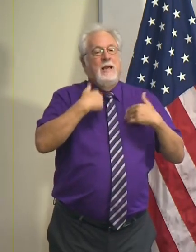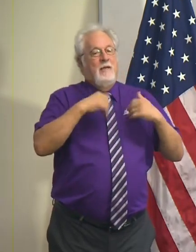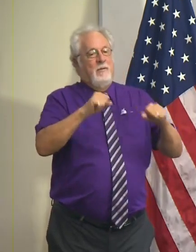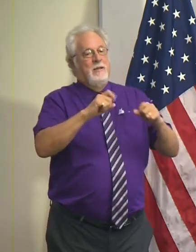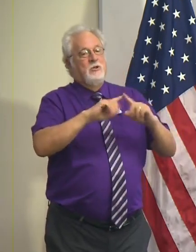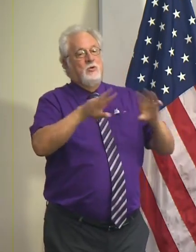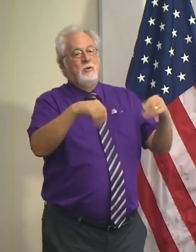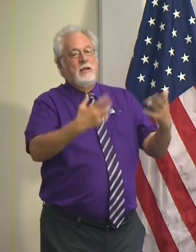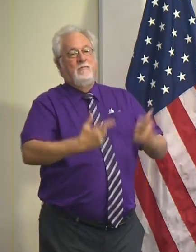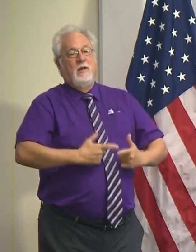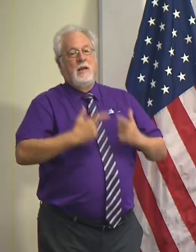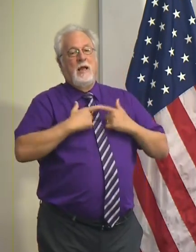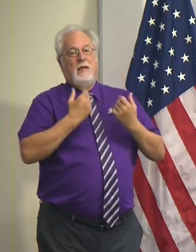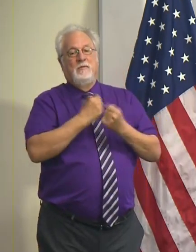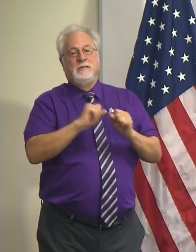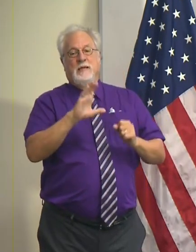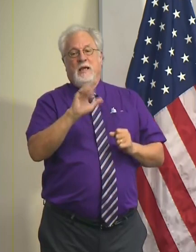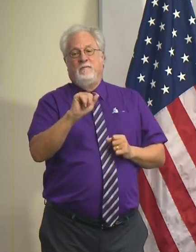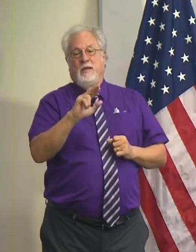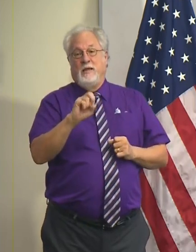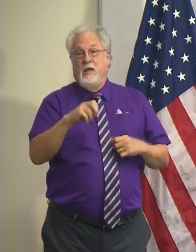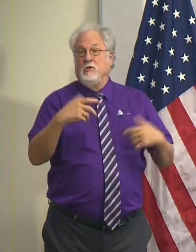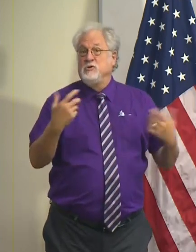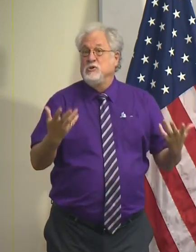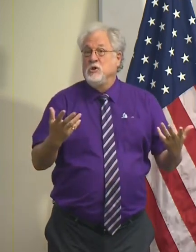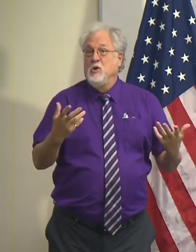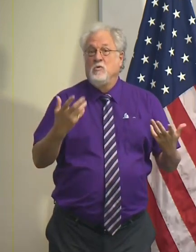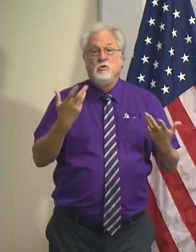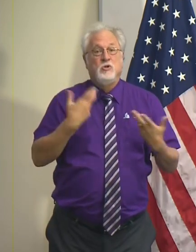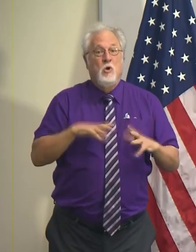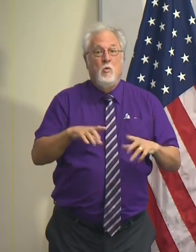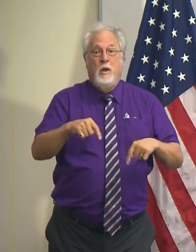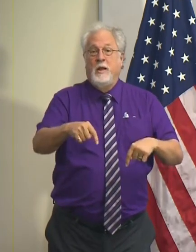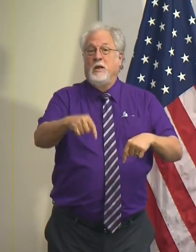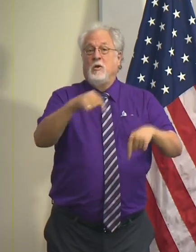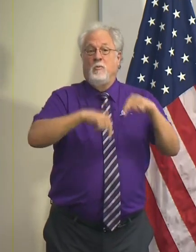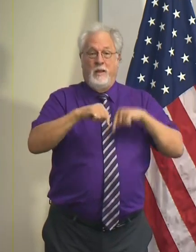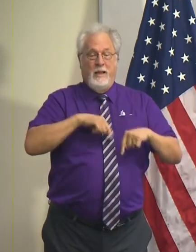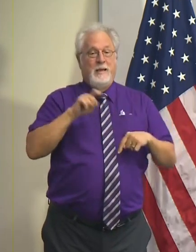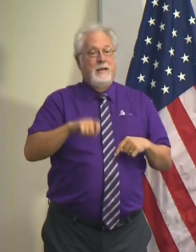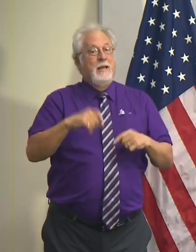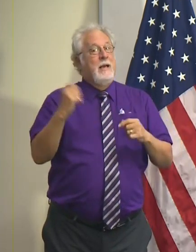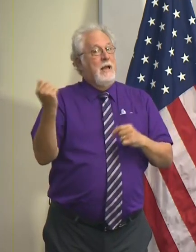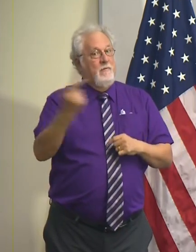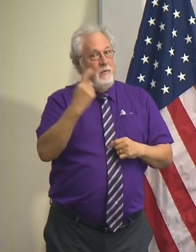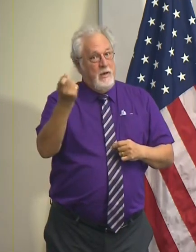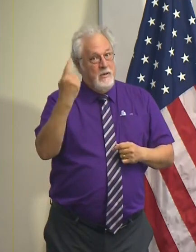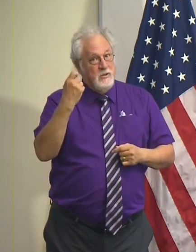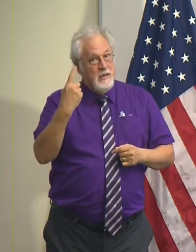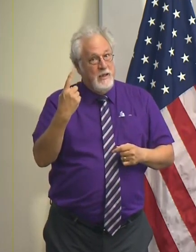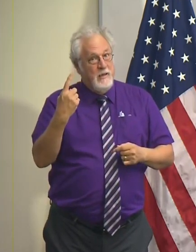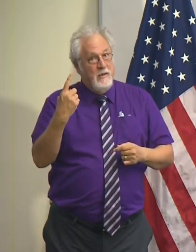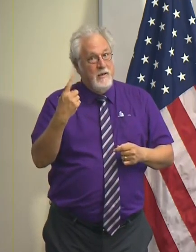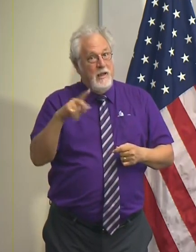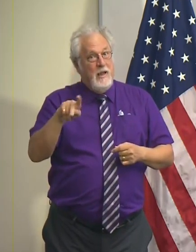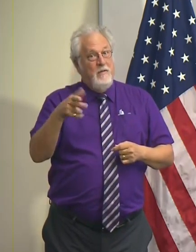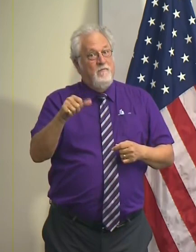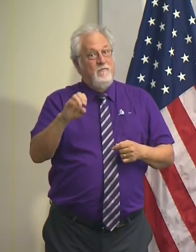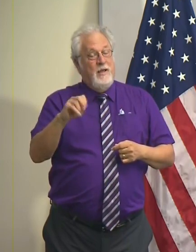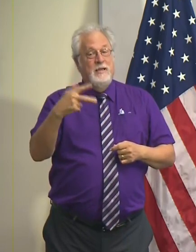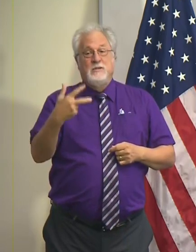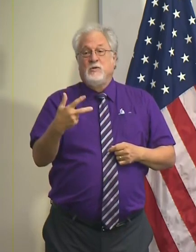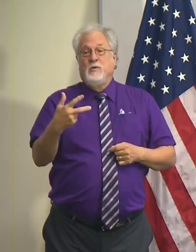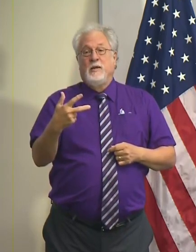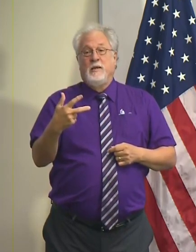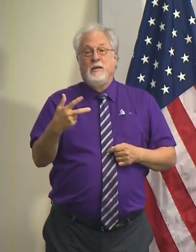render life-saving care. And so if we don't want to go backwards, we do need everybody to understand phase 3 is